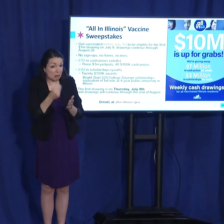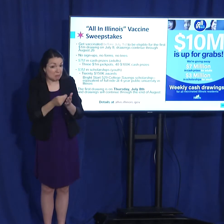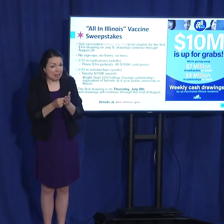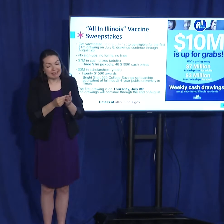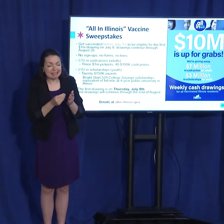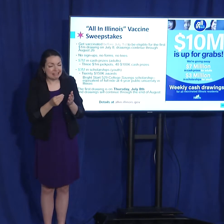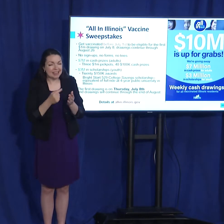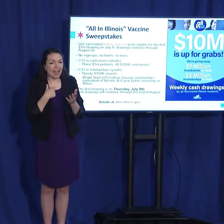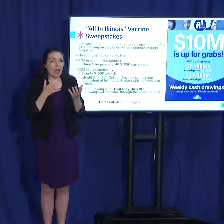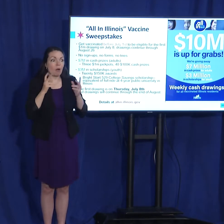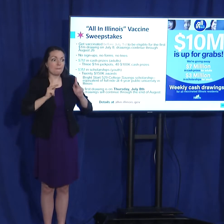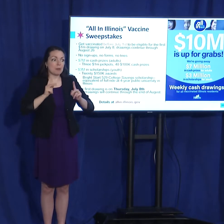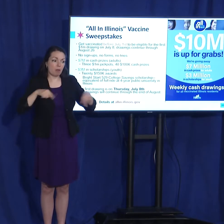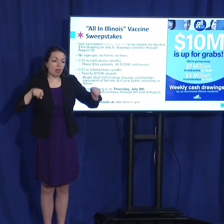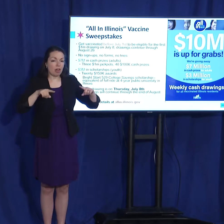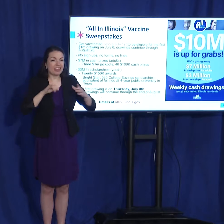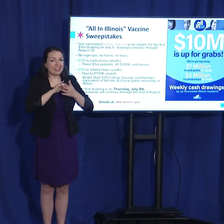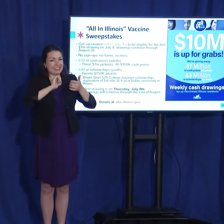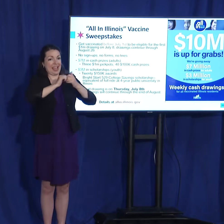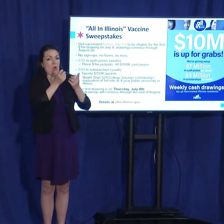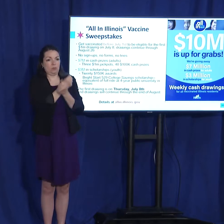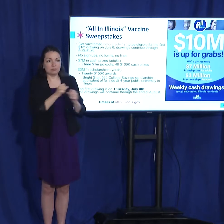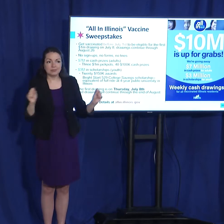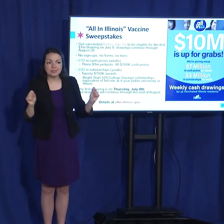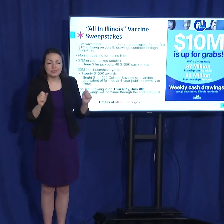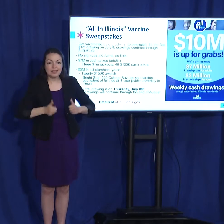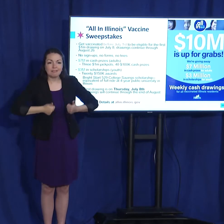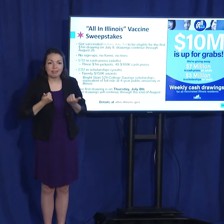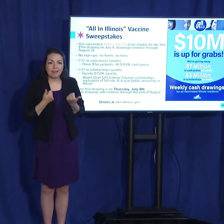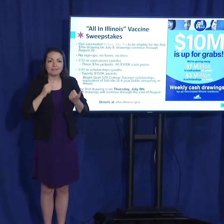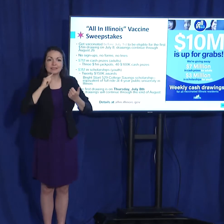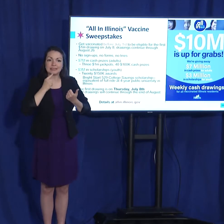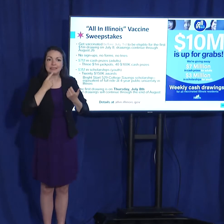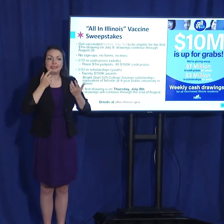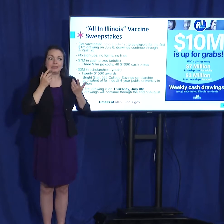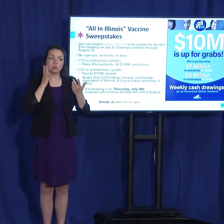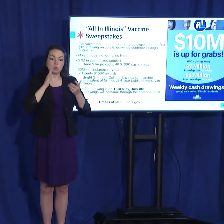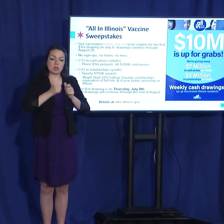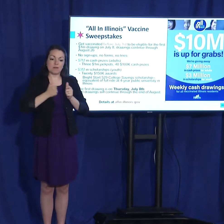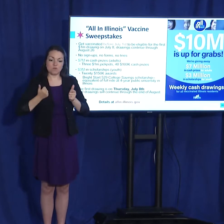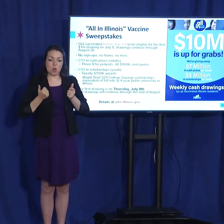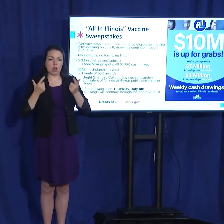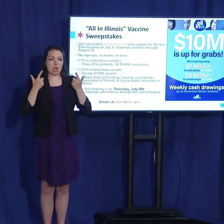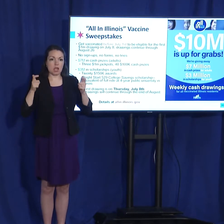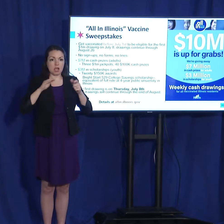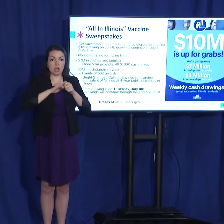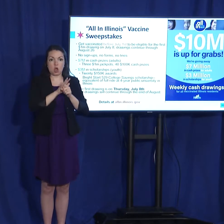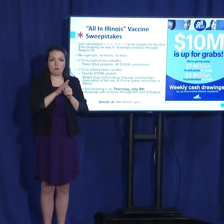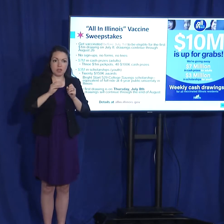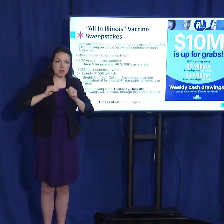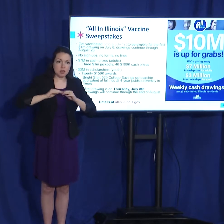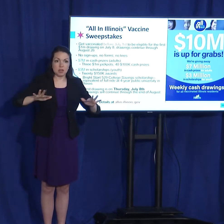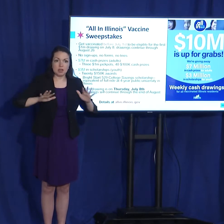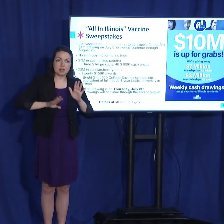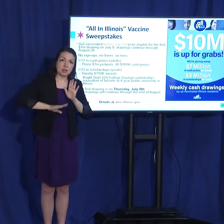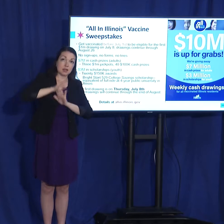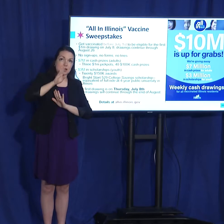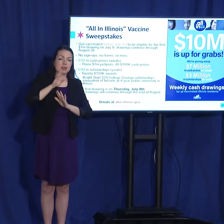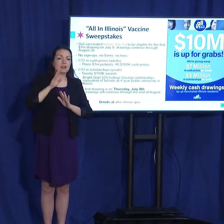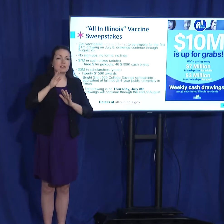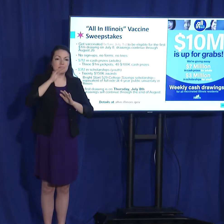It's related to the fact that this is how we save lives. This is how we help avoid more of a surge in the fall and winter.